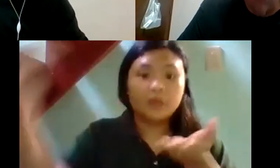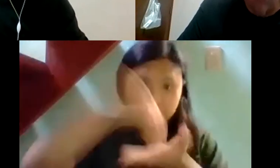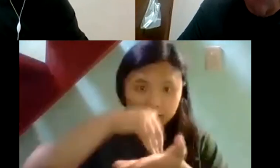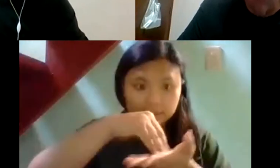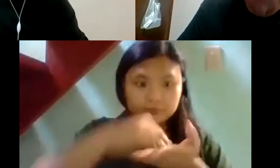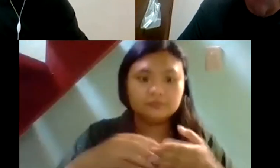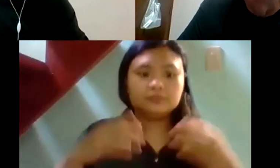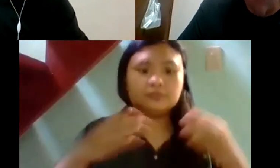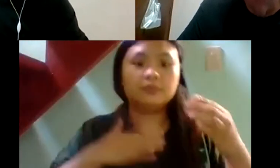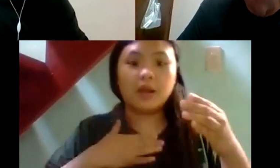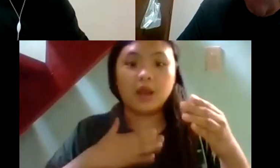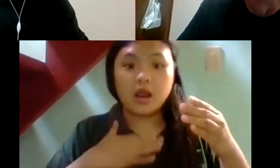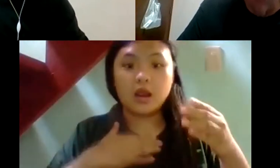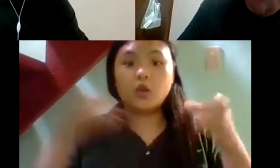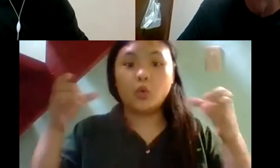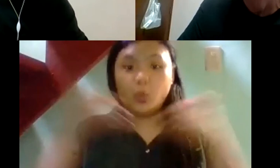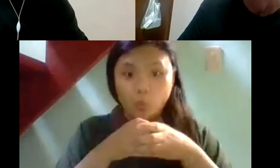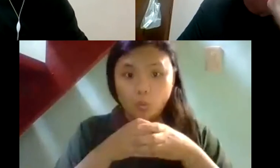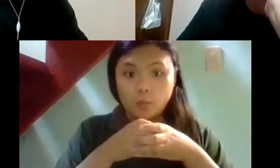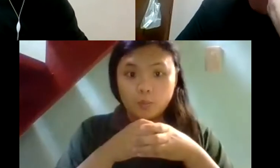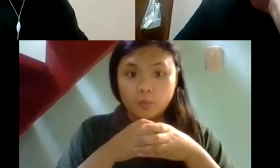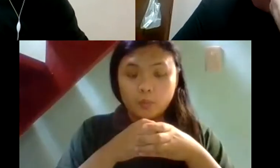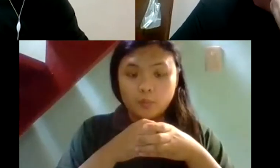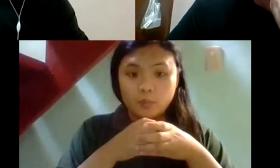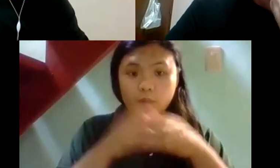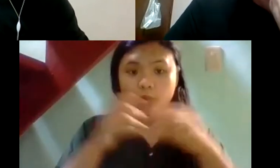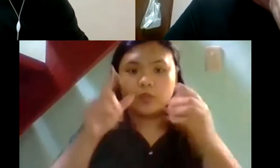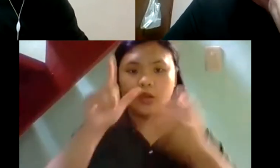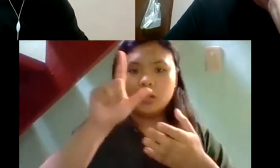then, well, let me review, guys. My group